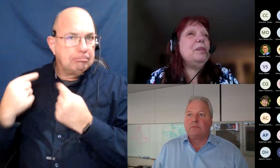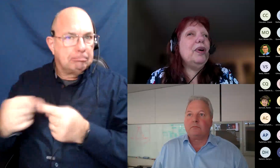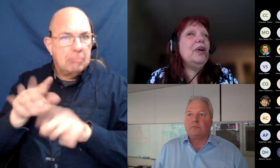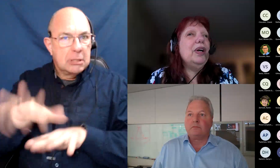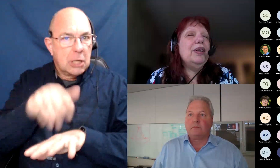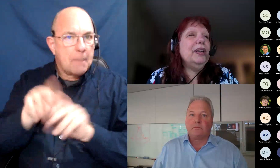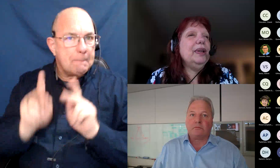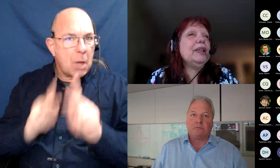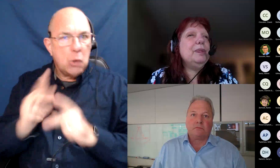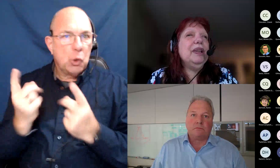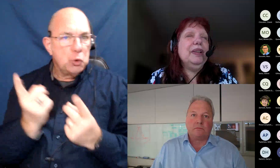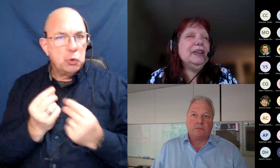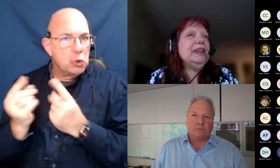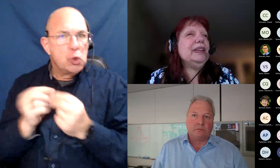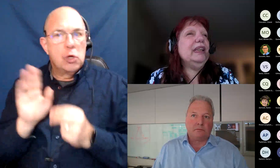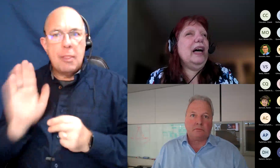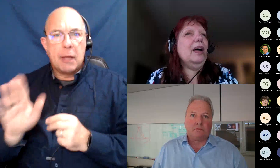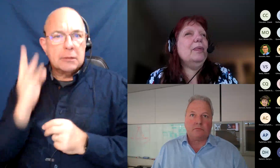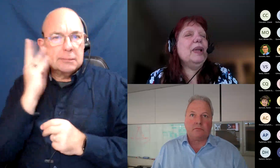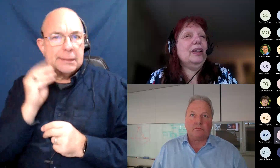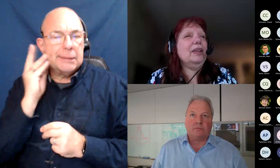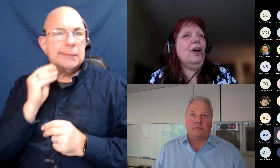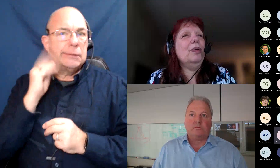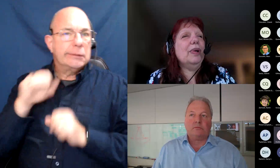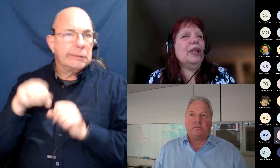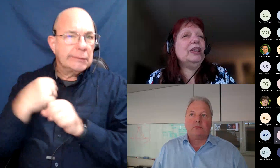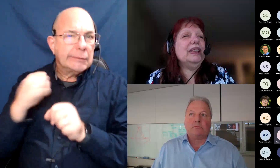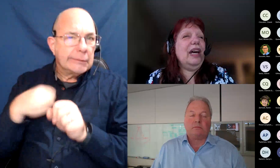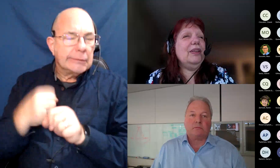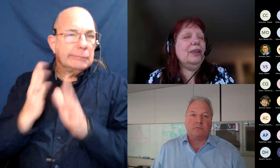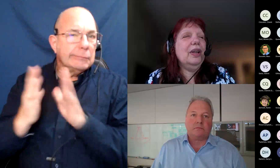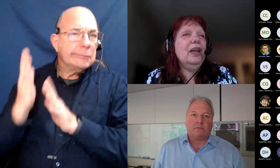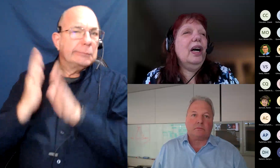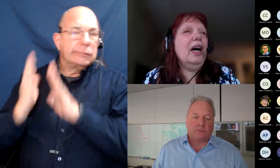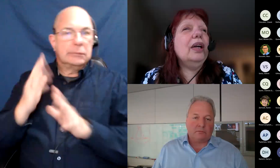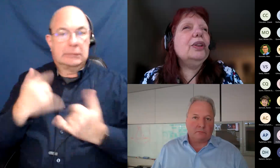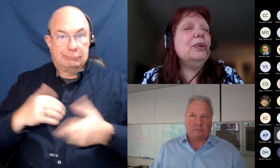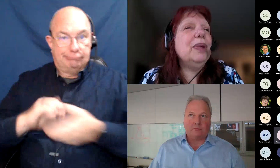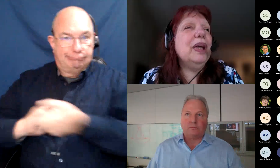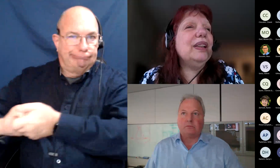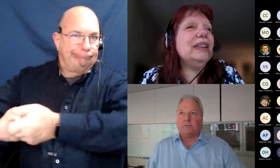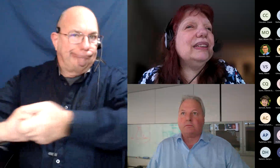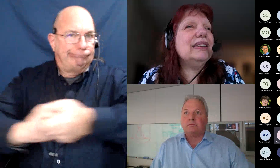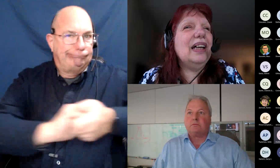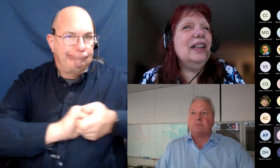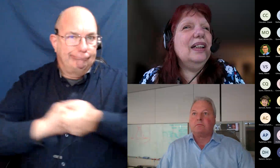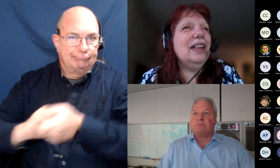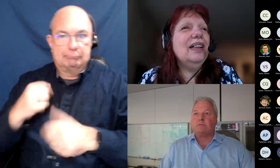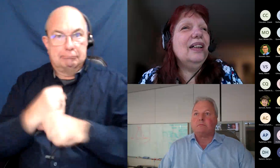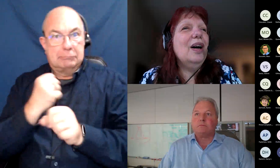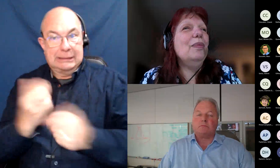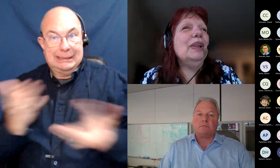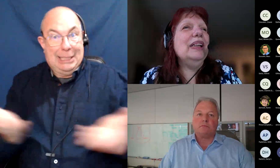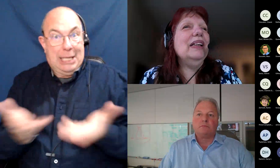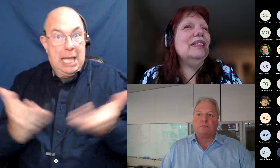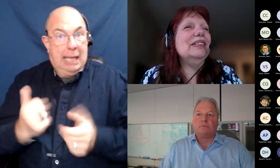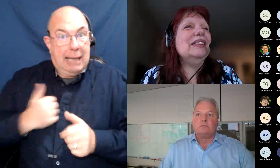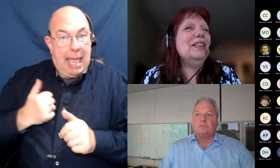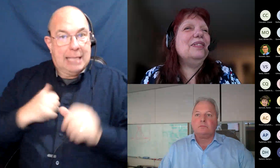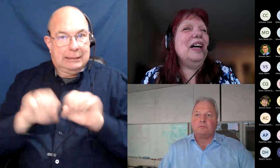Indigenous people, their experiences, and how we can all work together to make this society